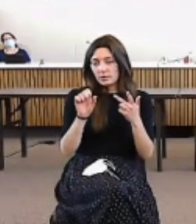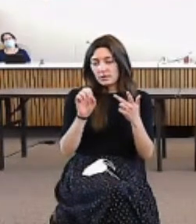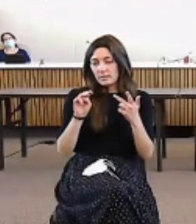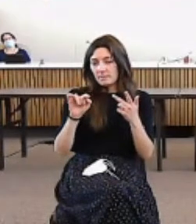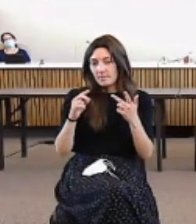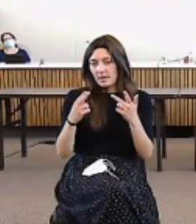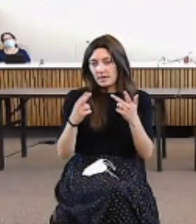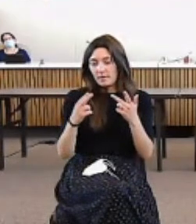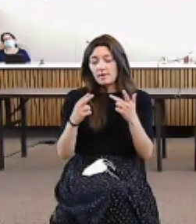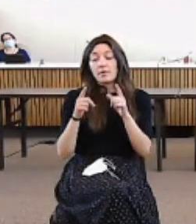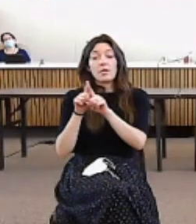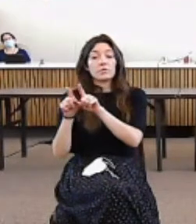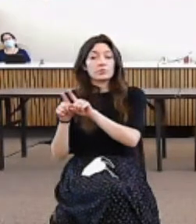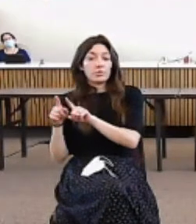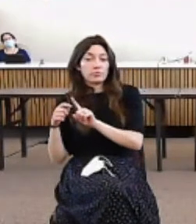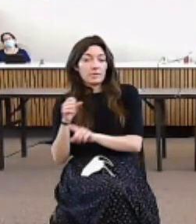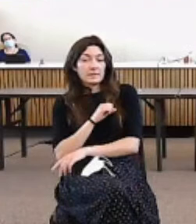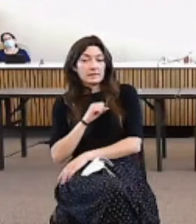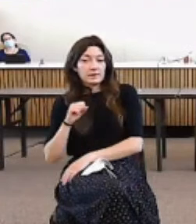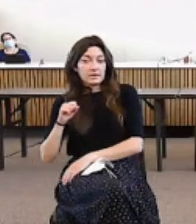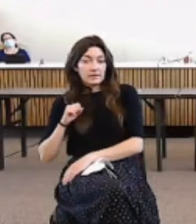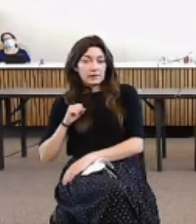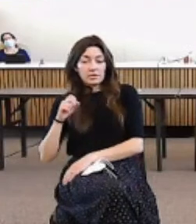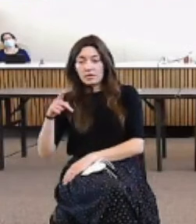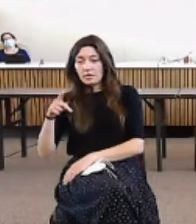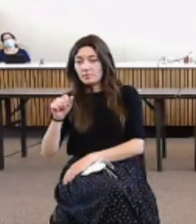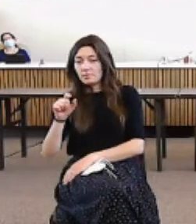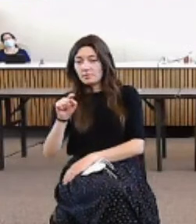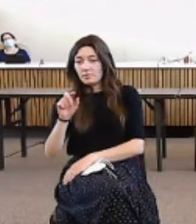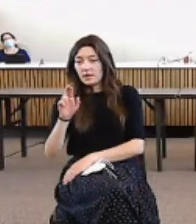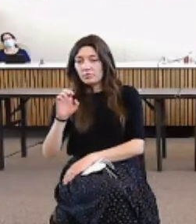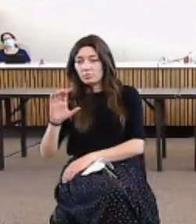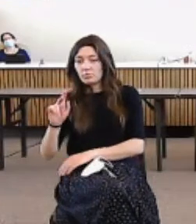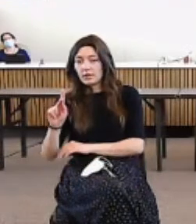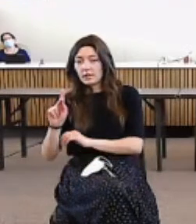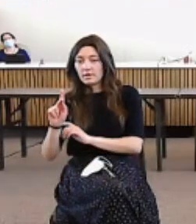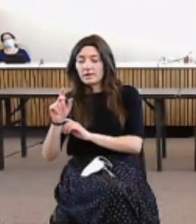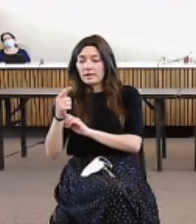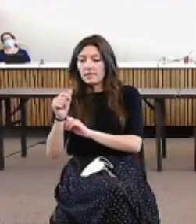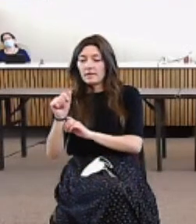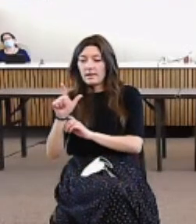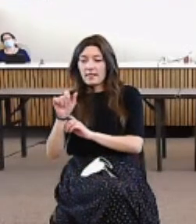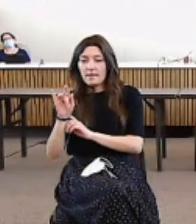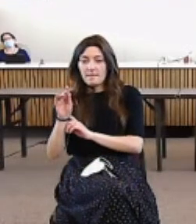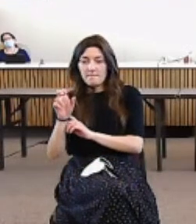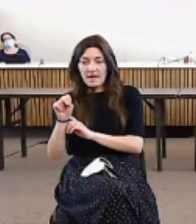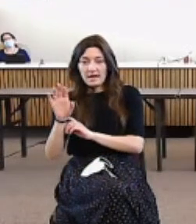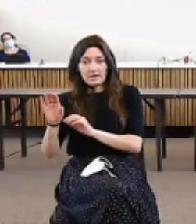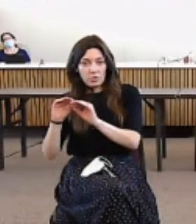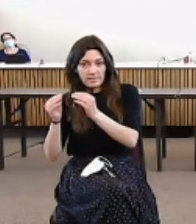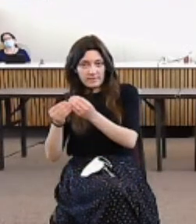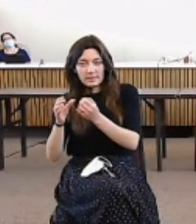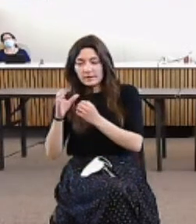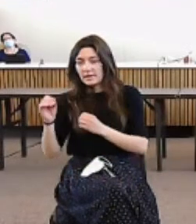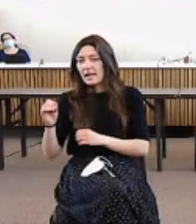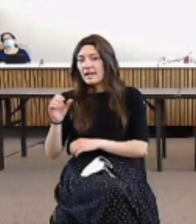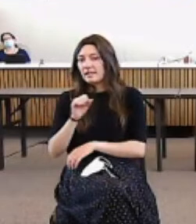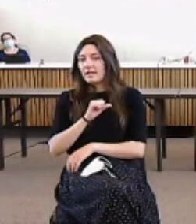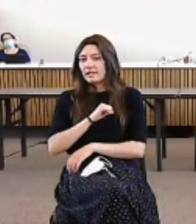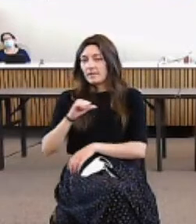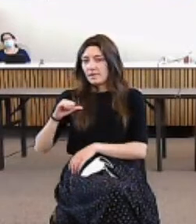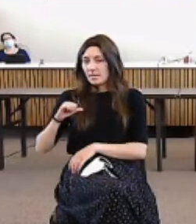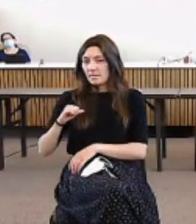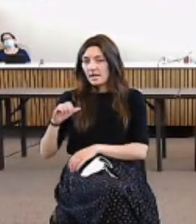from Senator Patrick Gallivan's office and from Assembly Member Harry Bronson's office. And I would